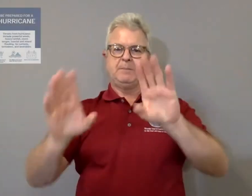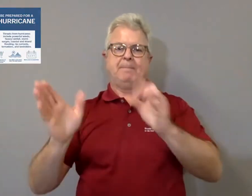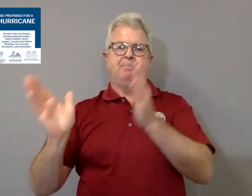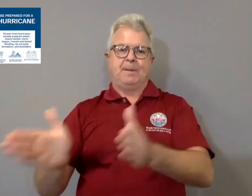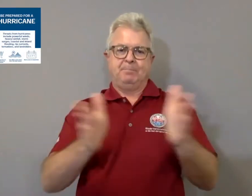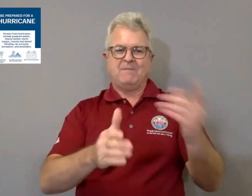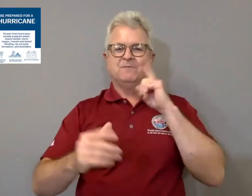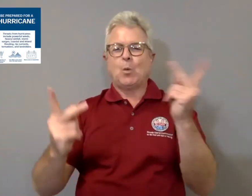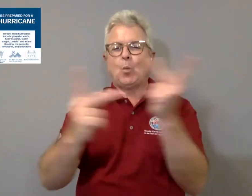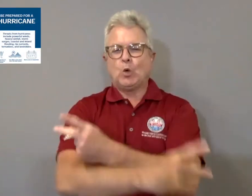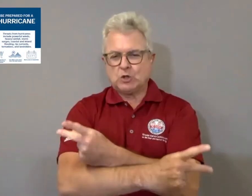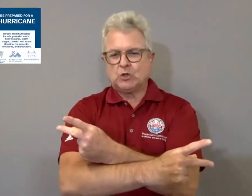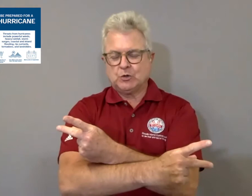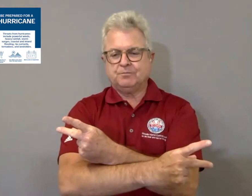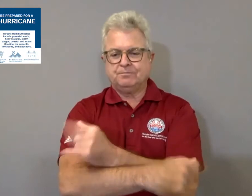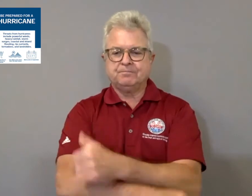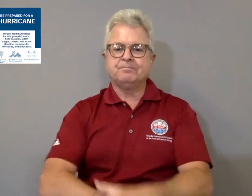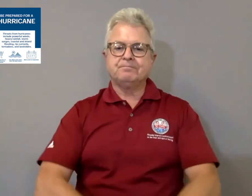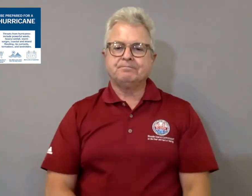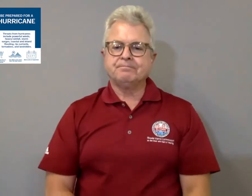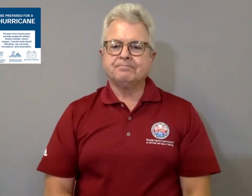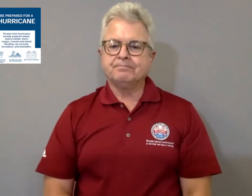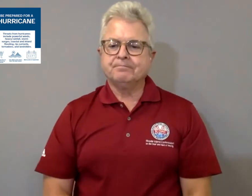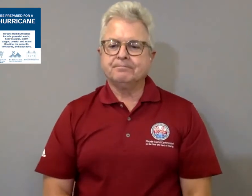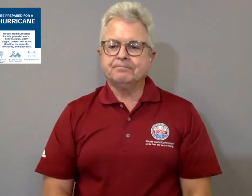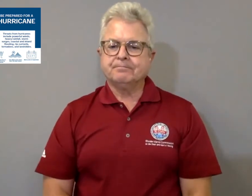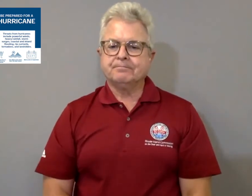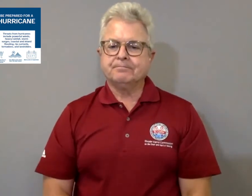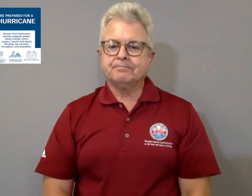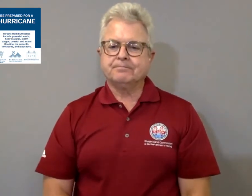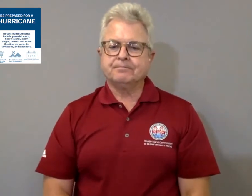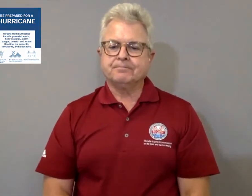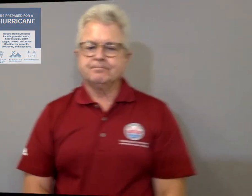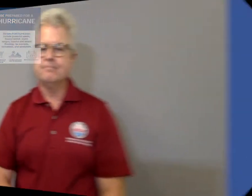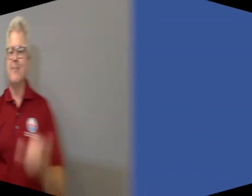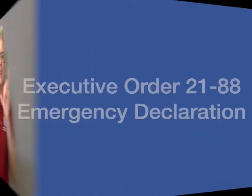the line between a hurricane and a tropical storm. So we want to be prepared for the worst.